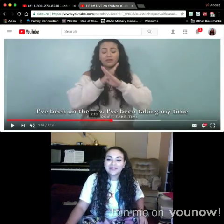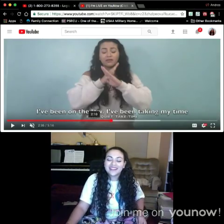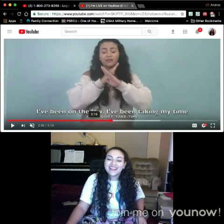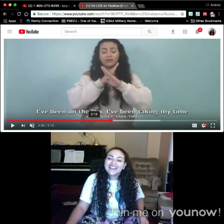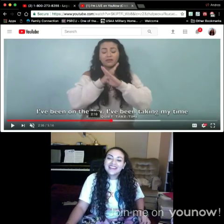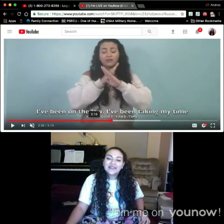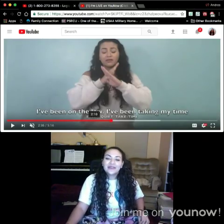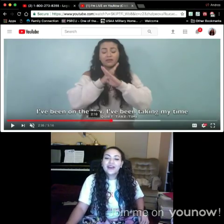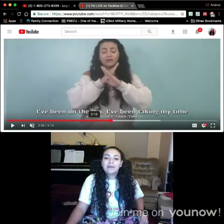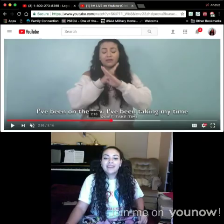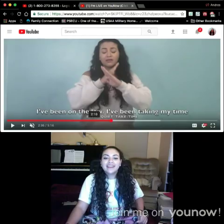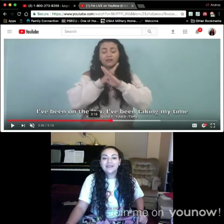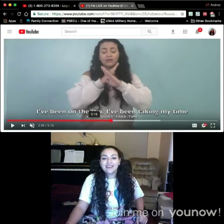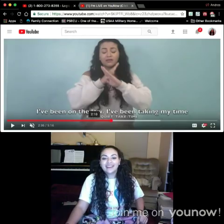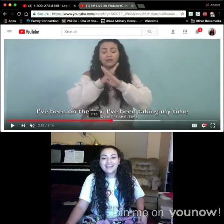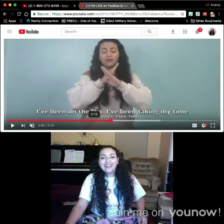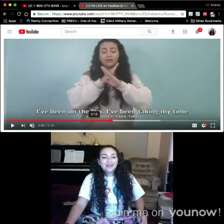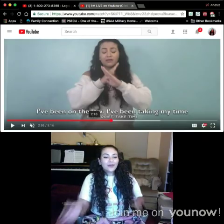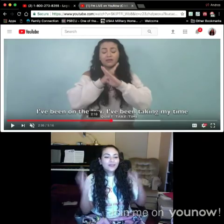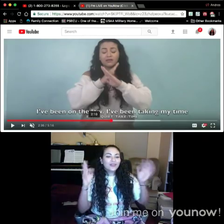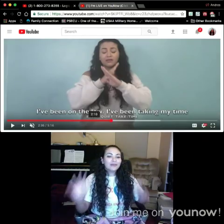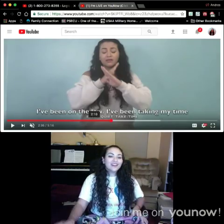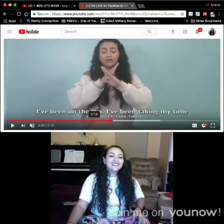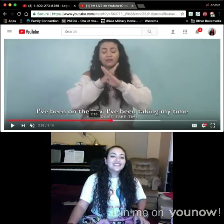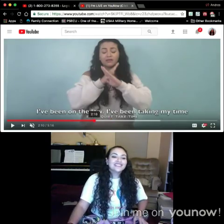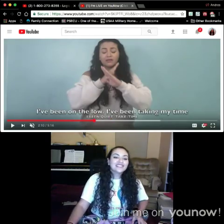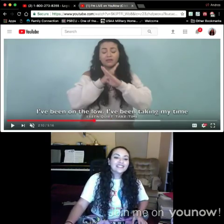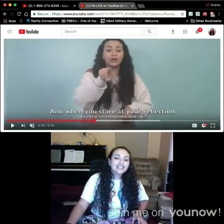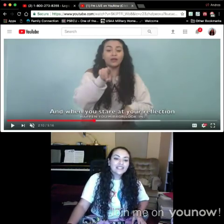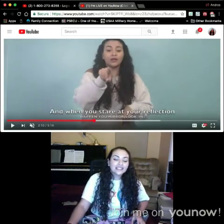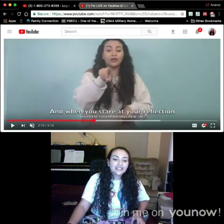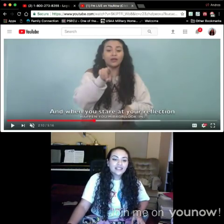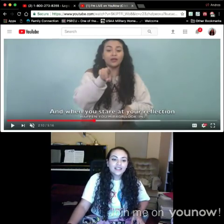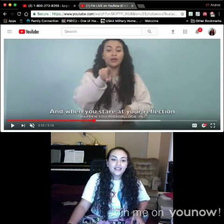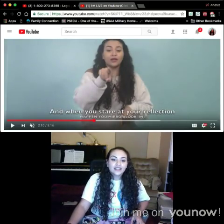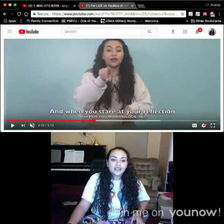been a fan. Thank you for being a fan. Thank you, Logan, for the applause.